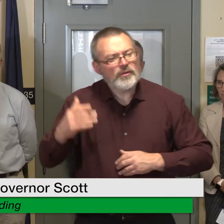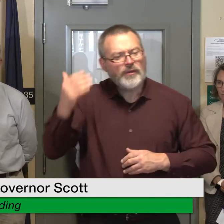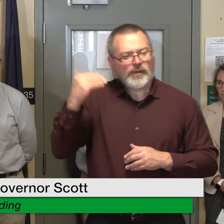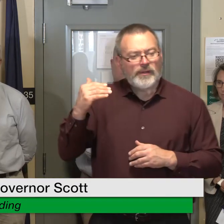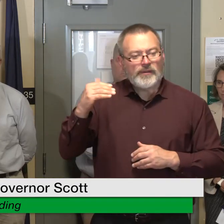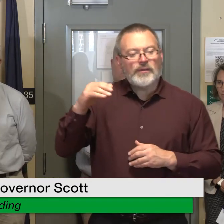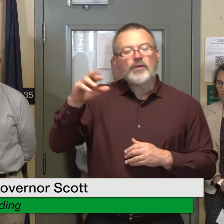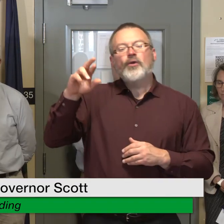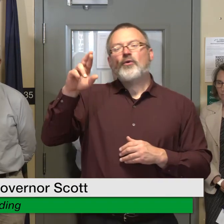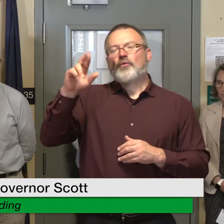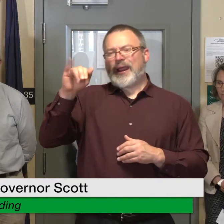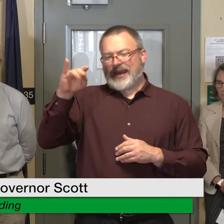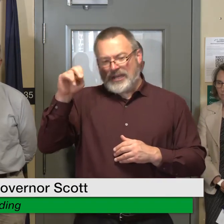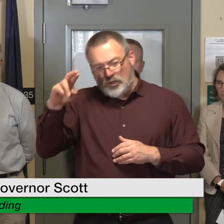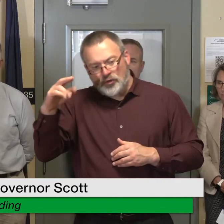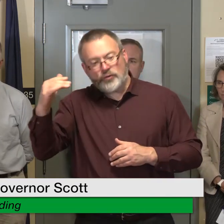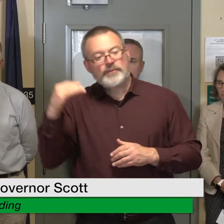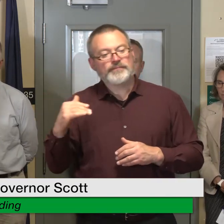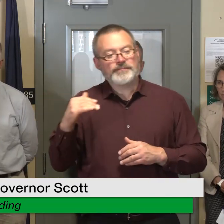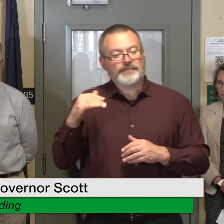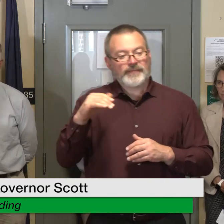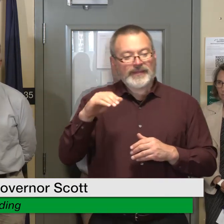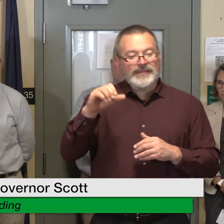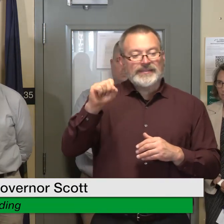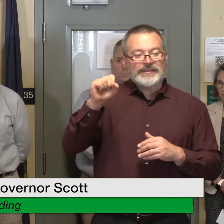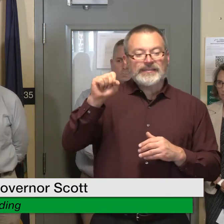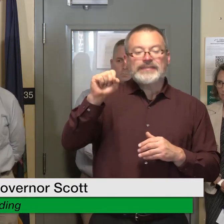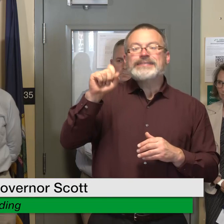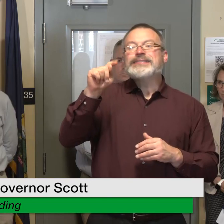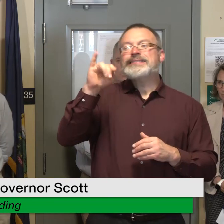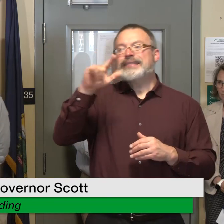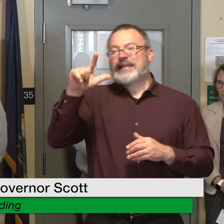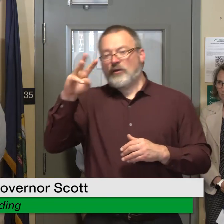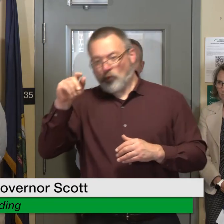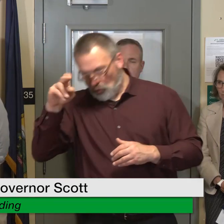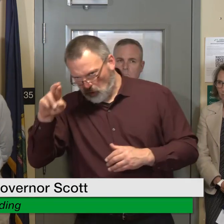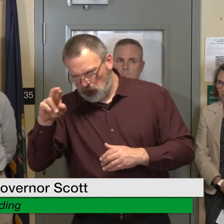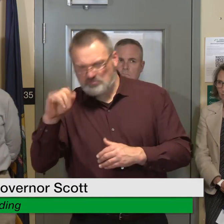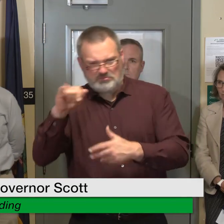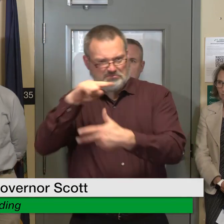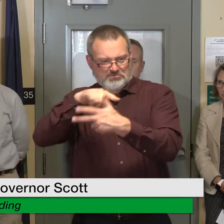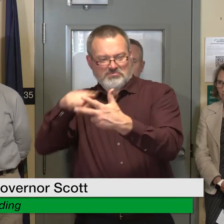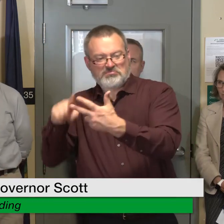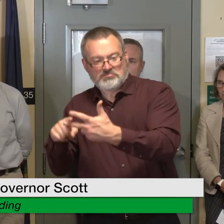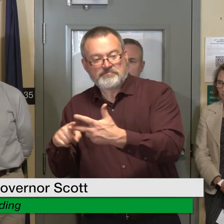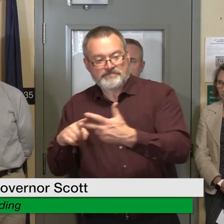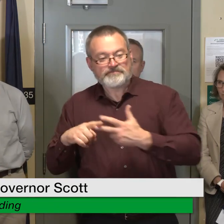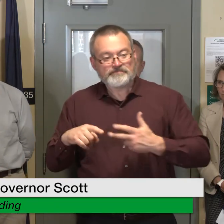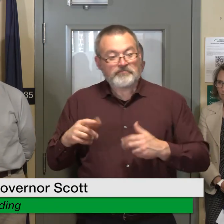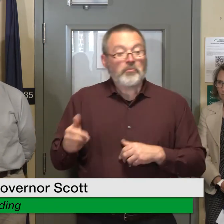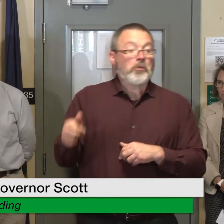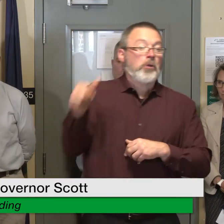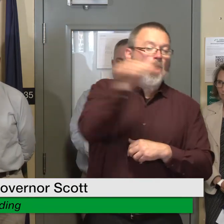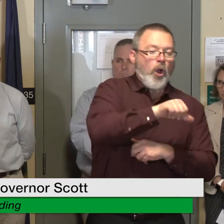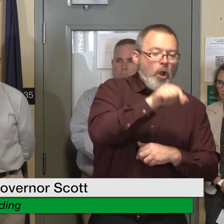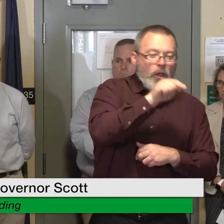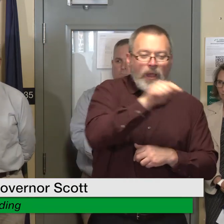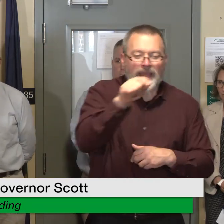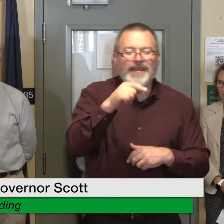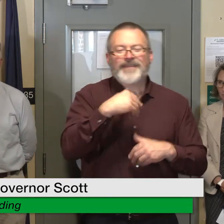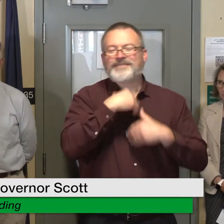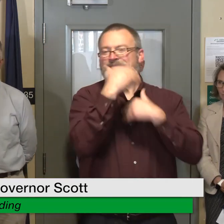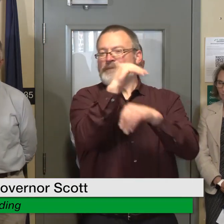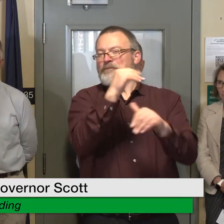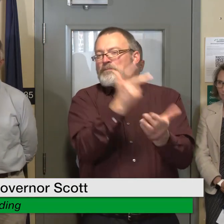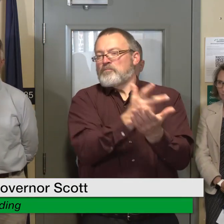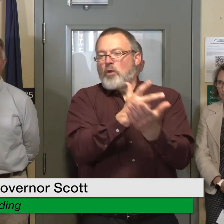Sayon Lodge. In addition, parks in Waterbury Center and Maidstone have reduced operations and limited parking due to